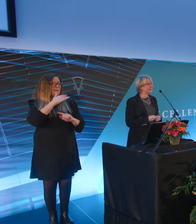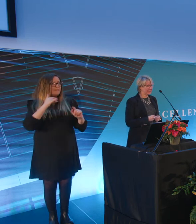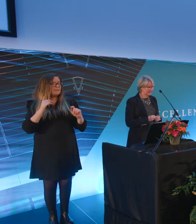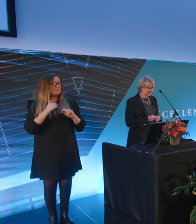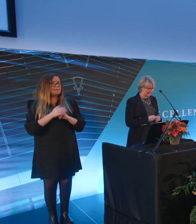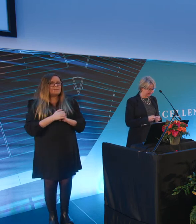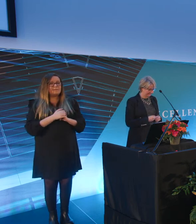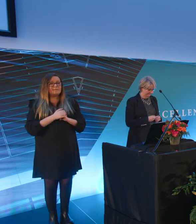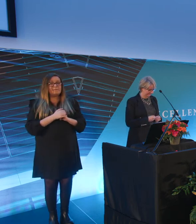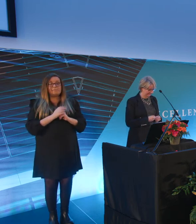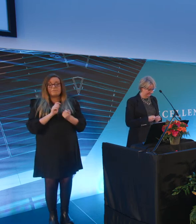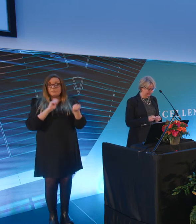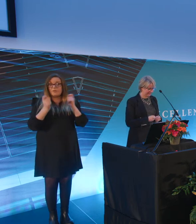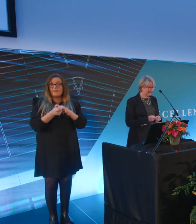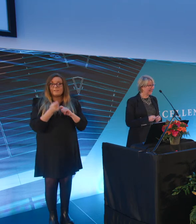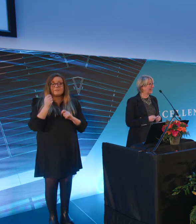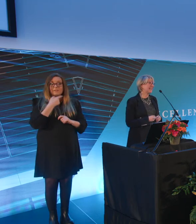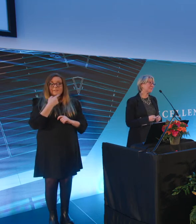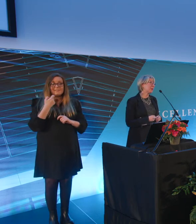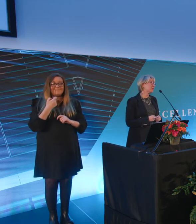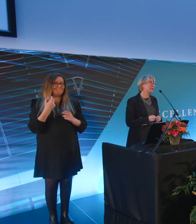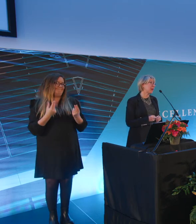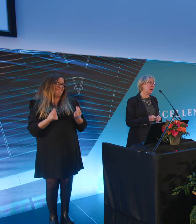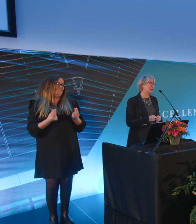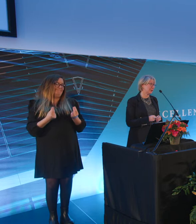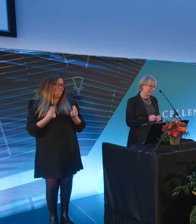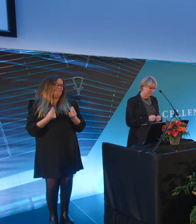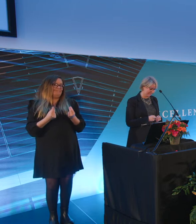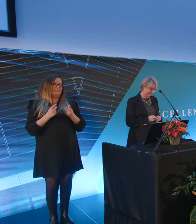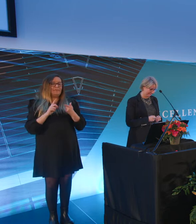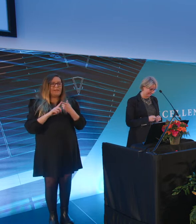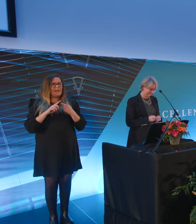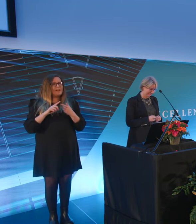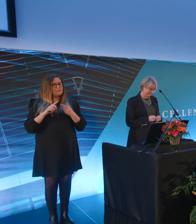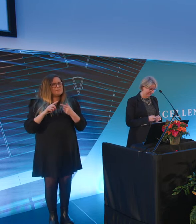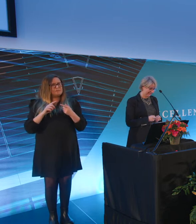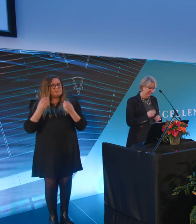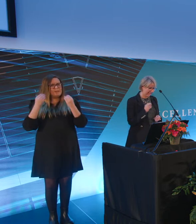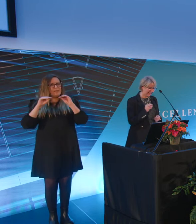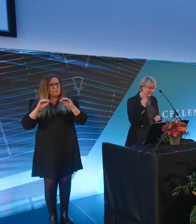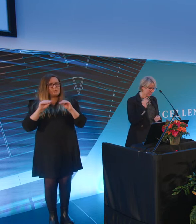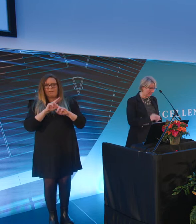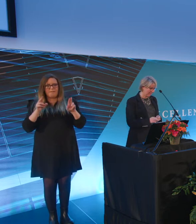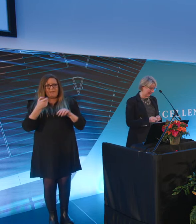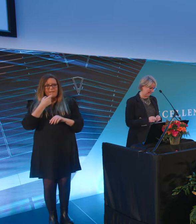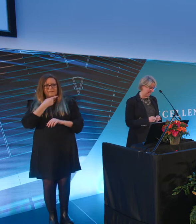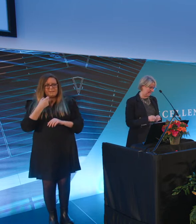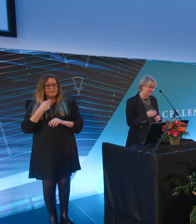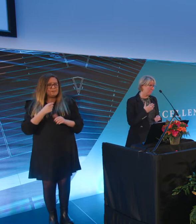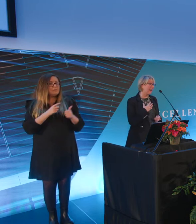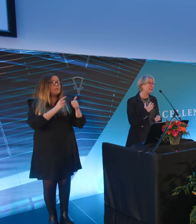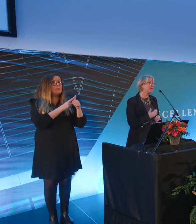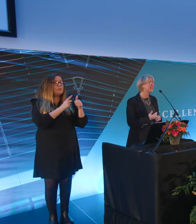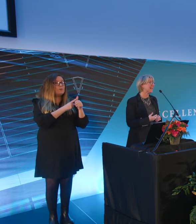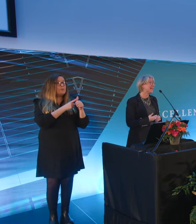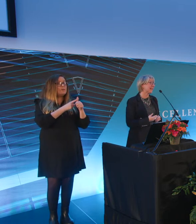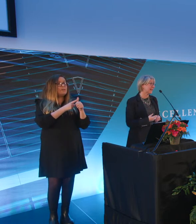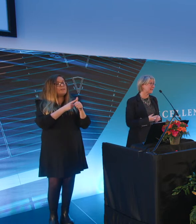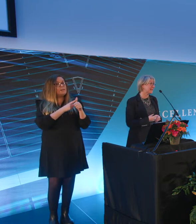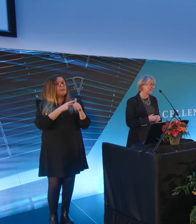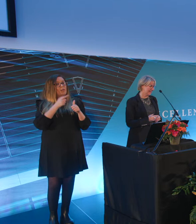Change is never easy, and especially in higher education. And that is one thing that my